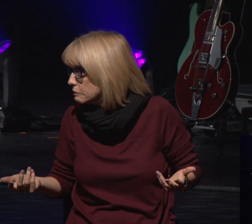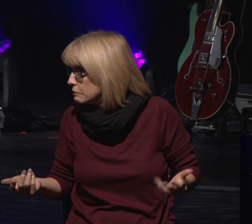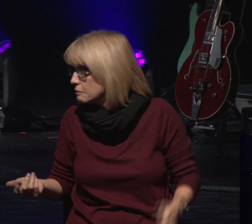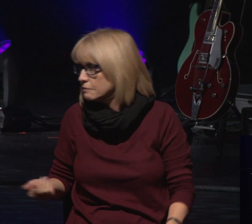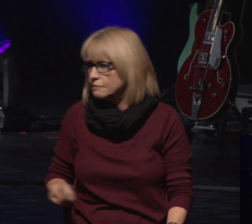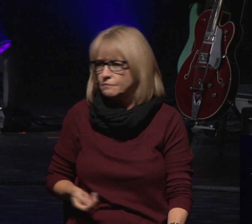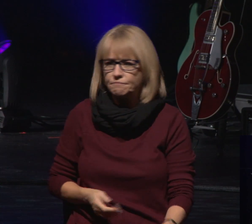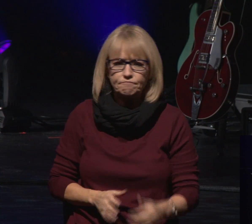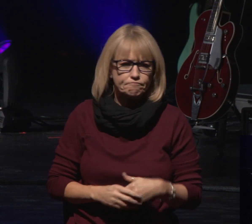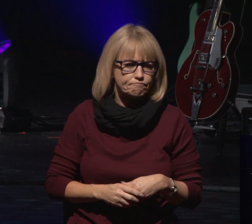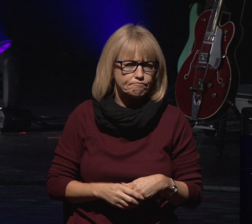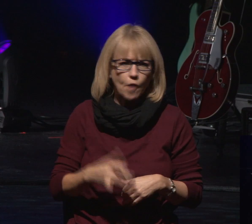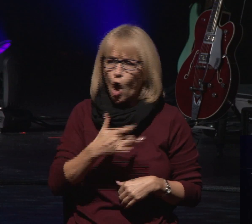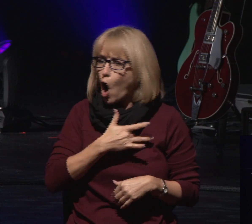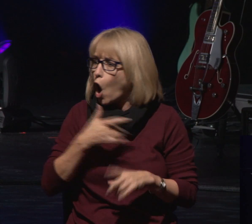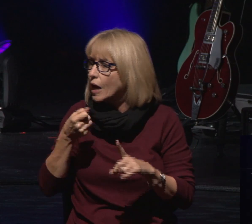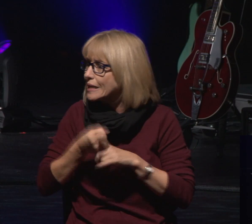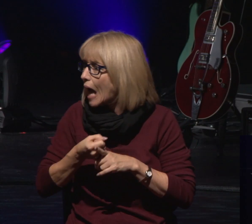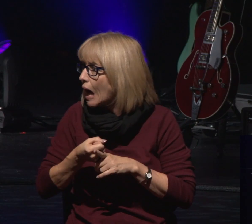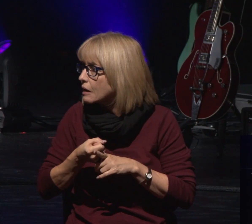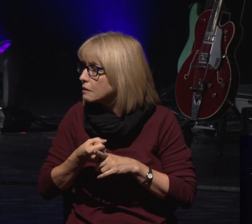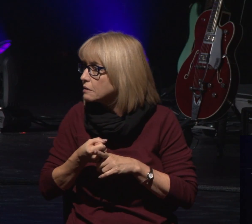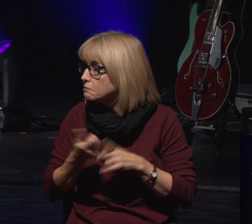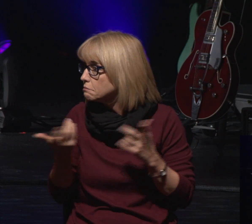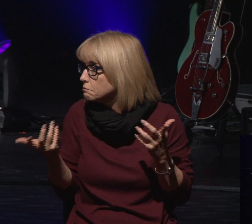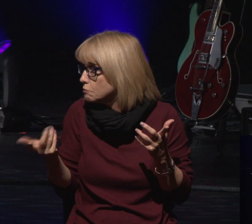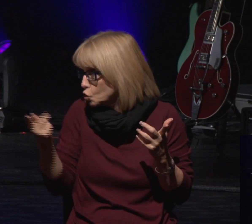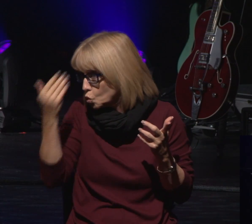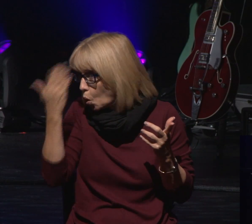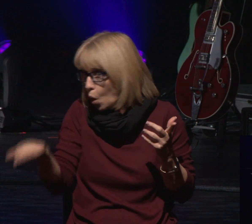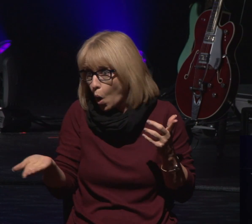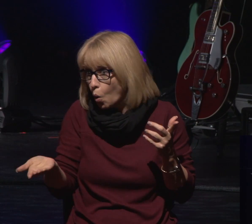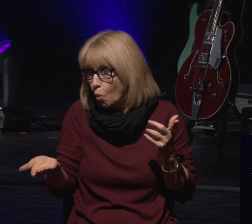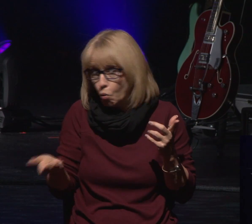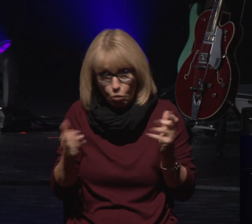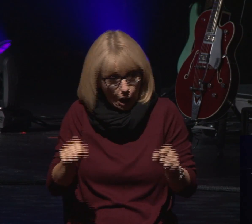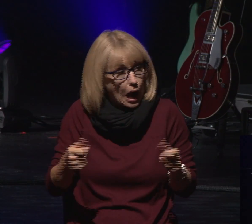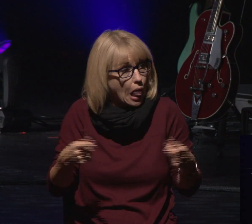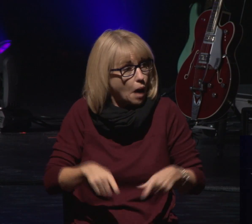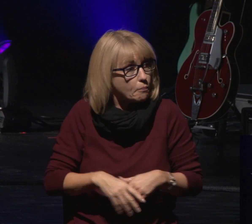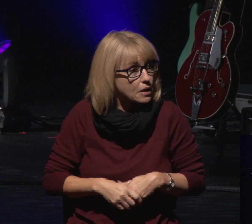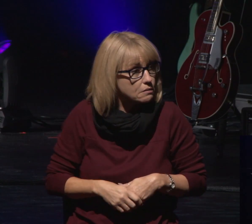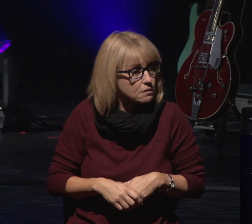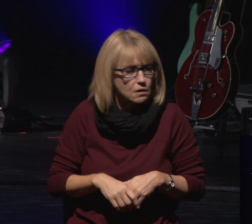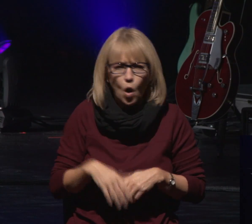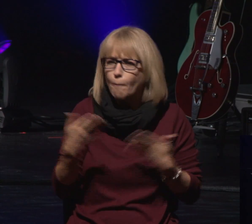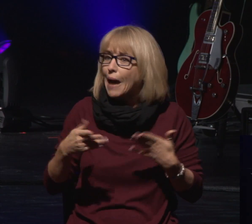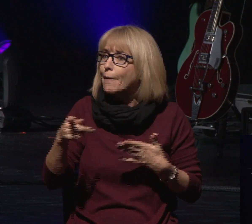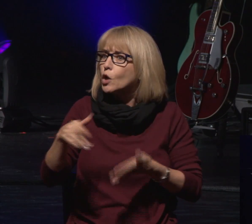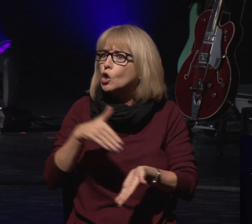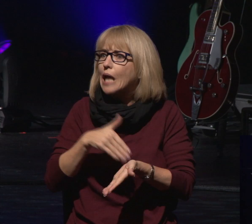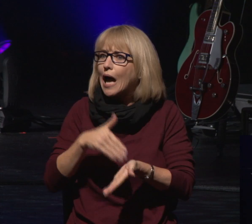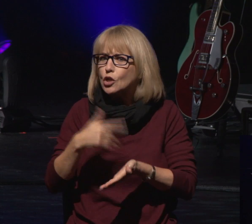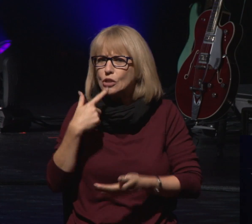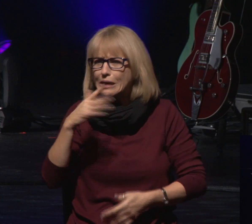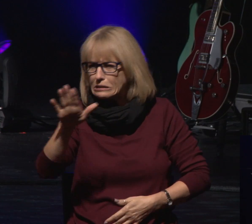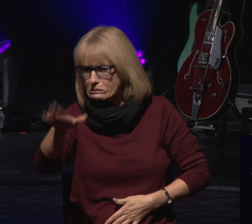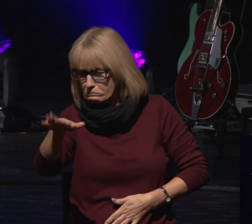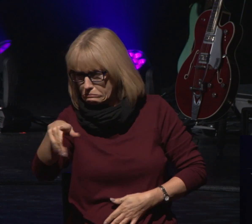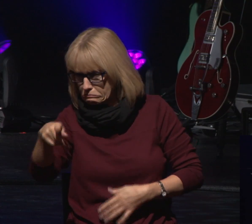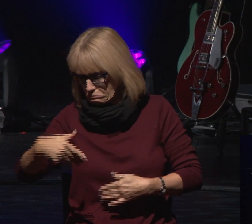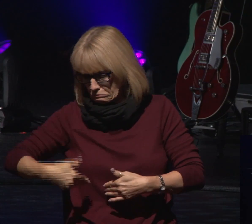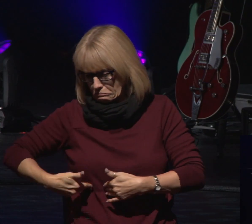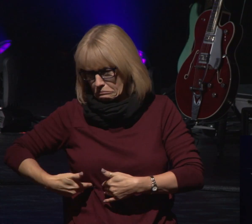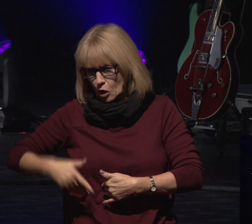heart attack that you had no idea how that could come on so quick. Or just that random, all of a sudden the doctor says that undiagnosed tumor